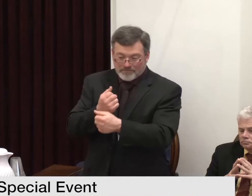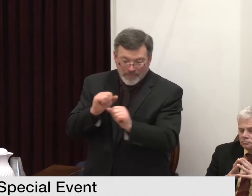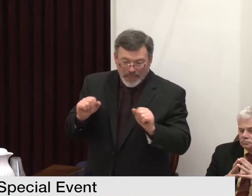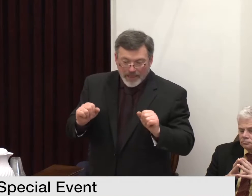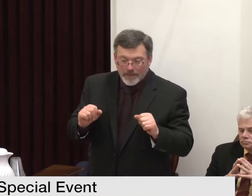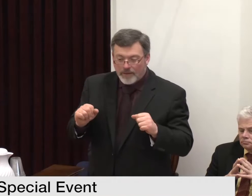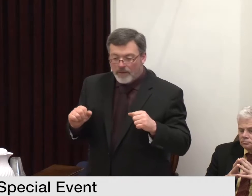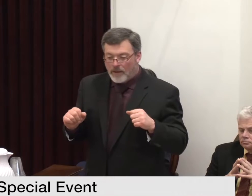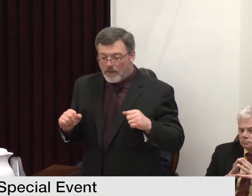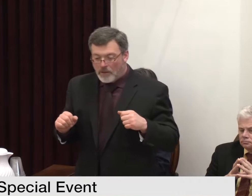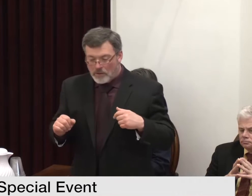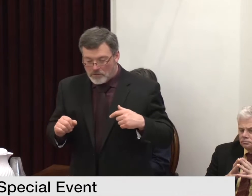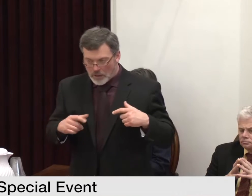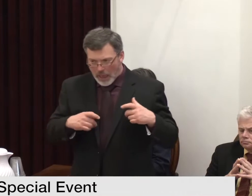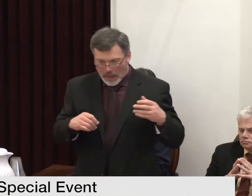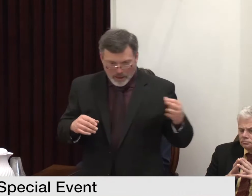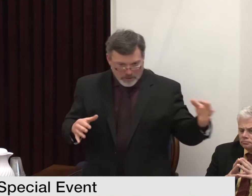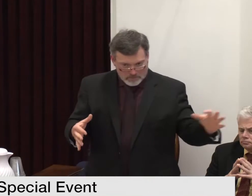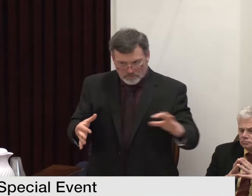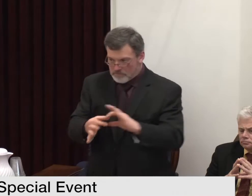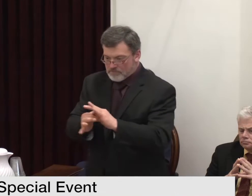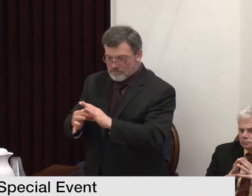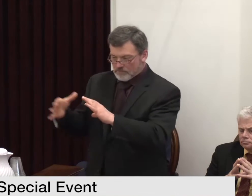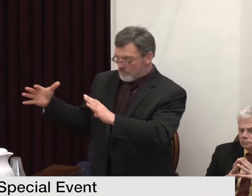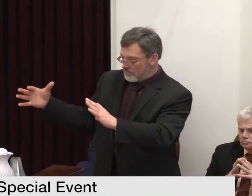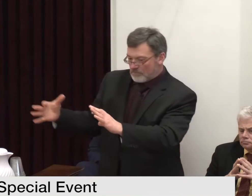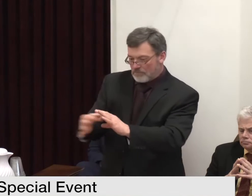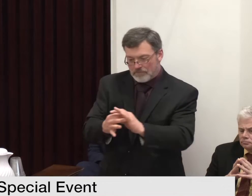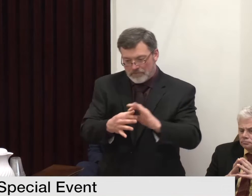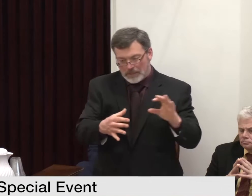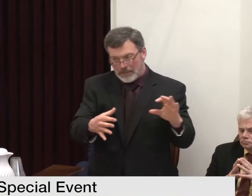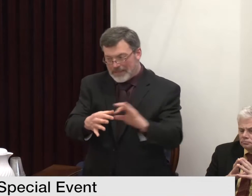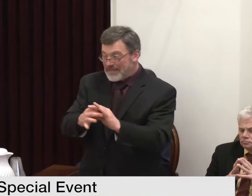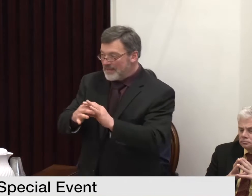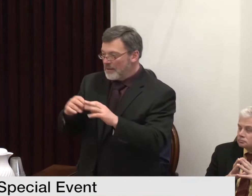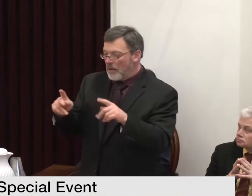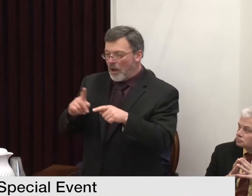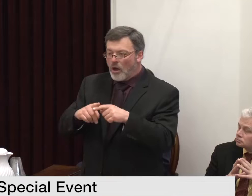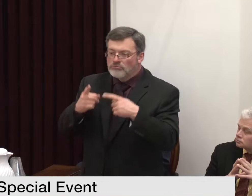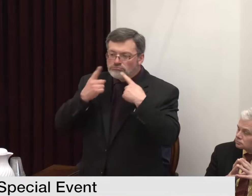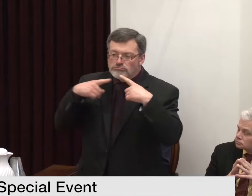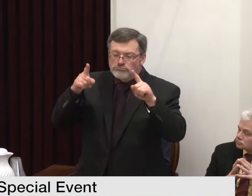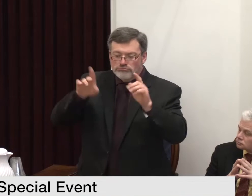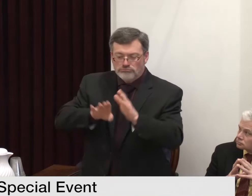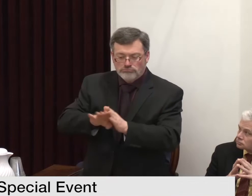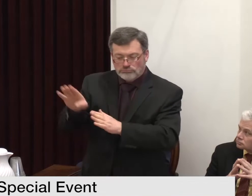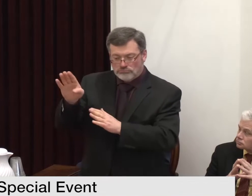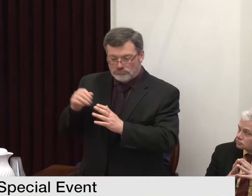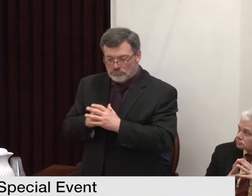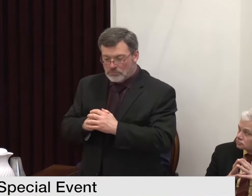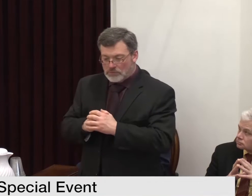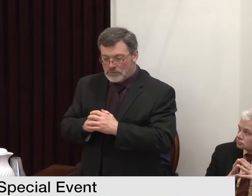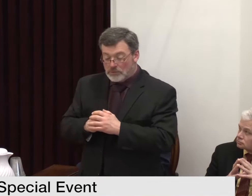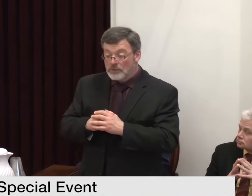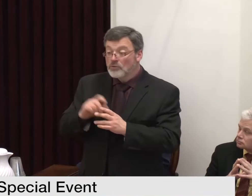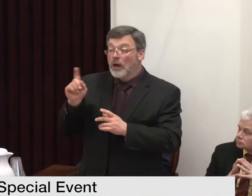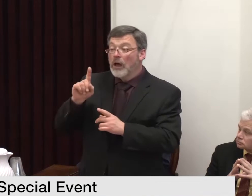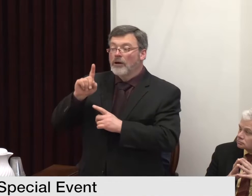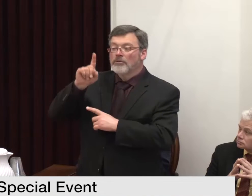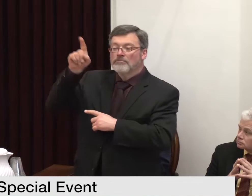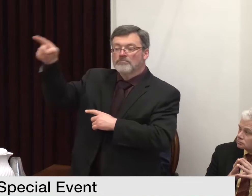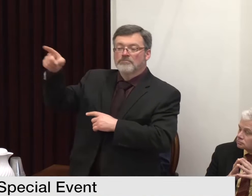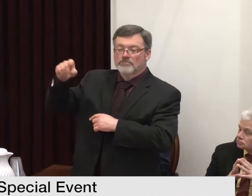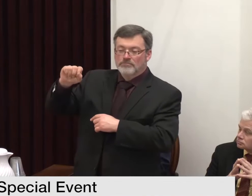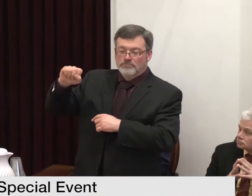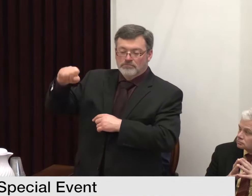when they're most likely to take advantage. For example, in Springfield, Turning Point